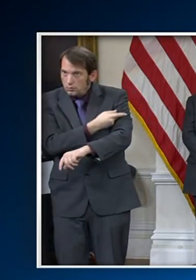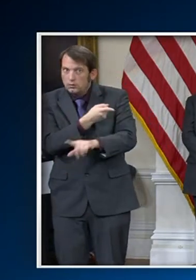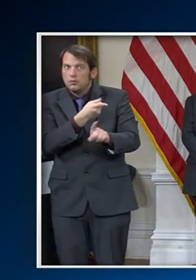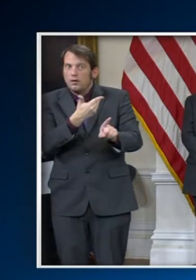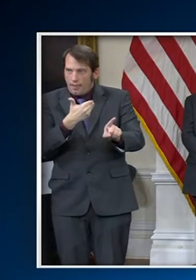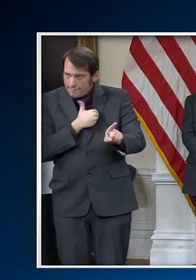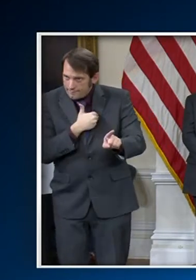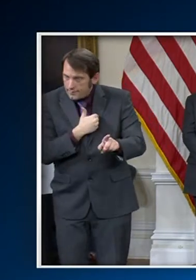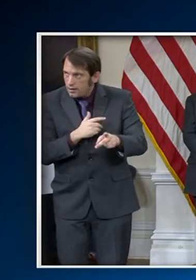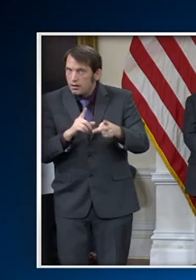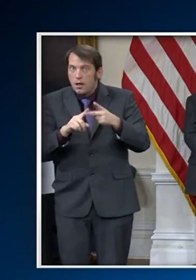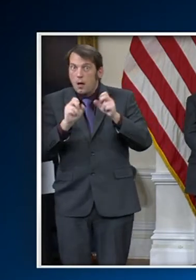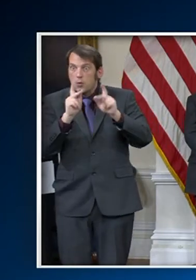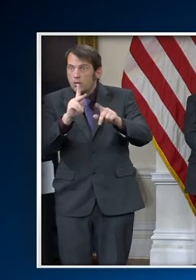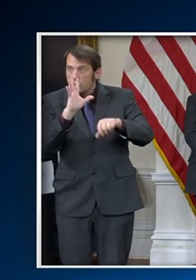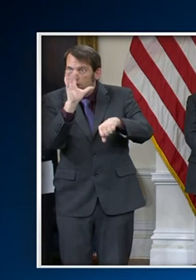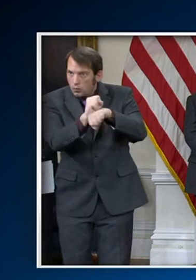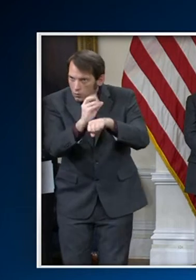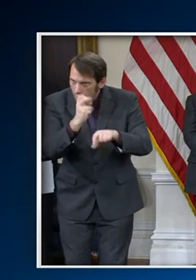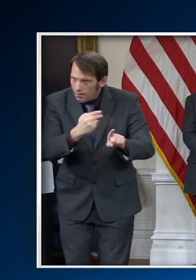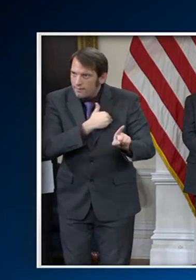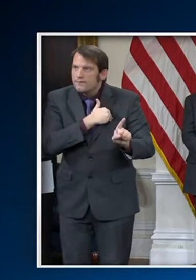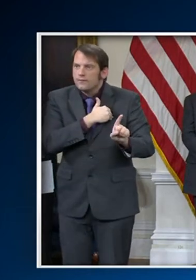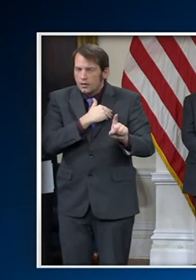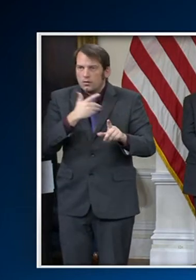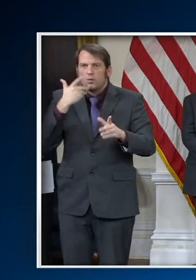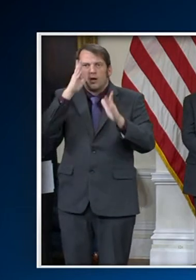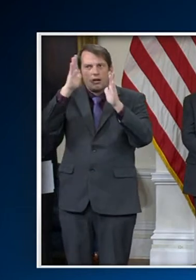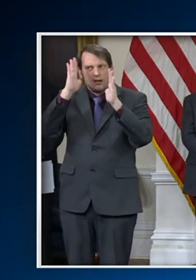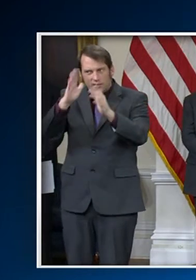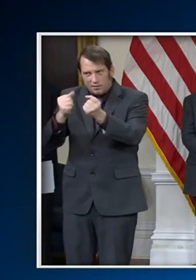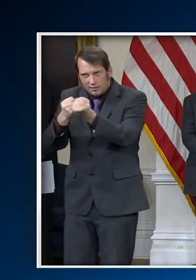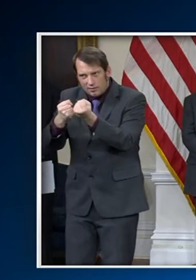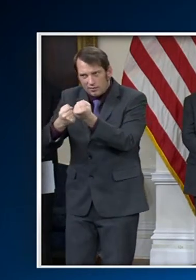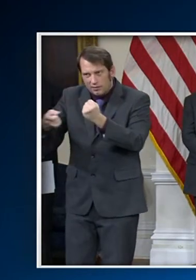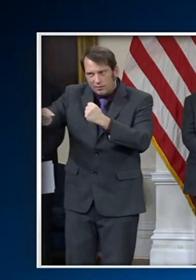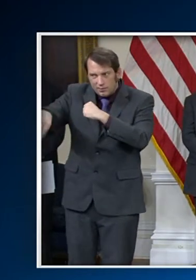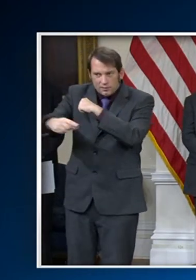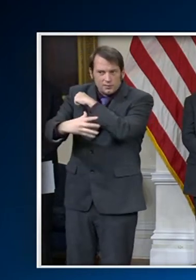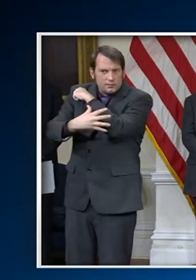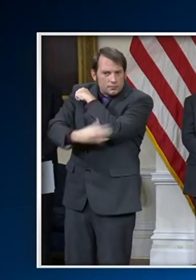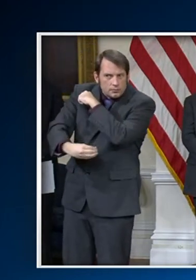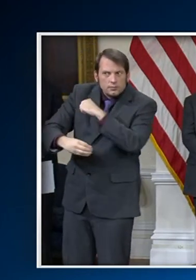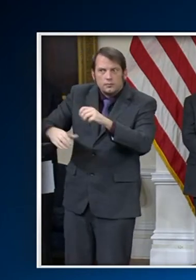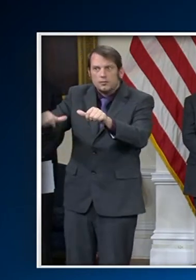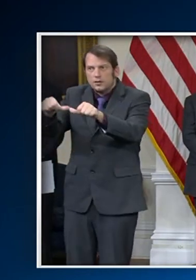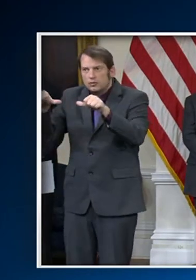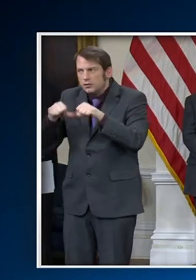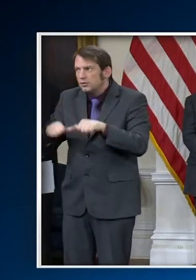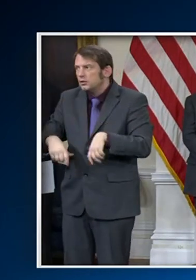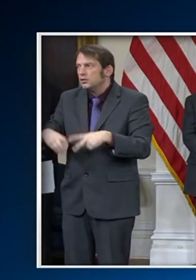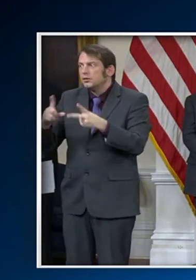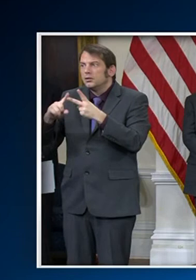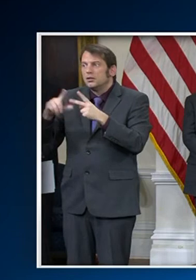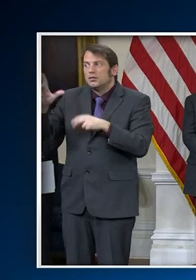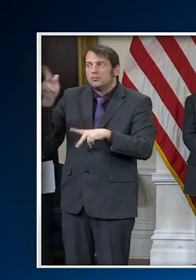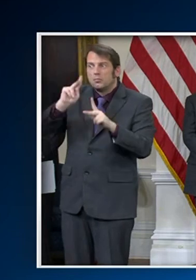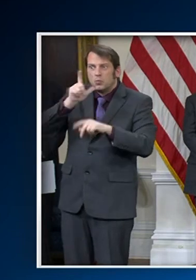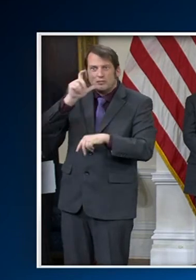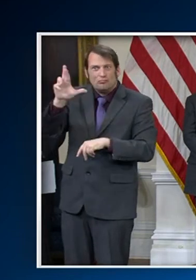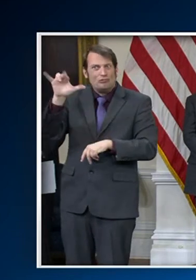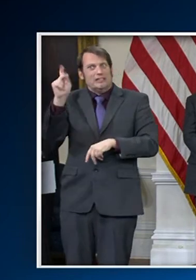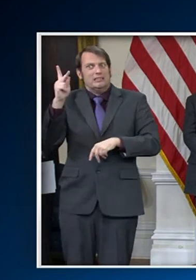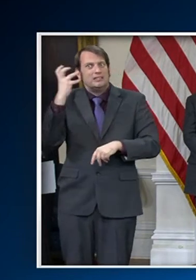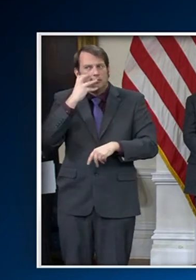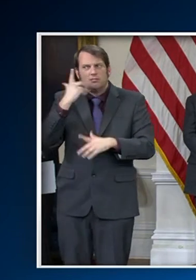in underserved communities, vulnerable communities, and at-risk groups. Equity matters. With targeted investments